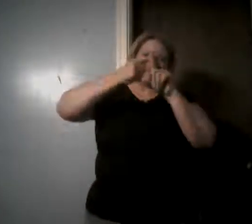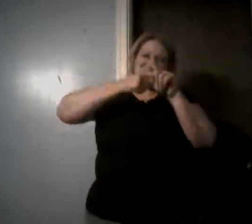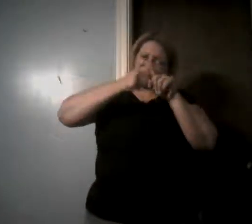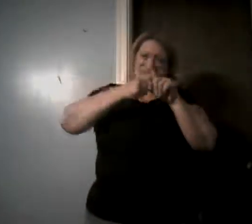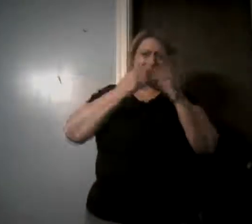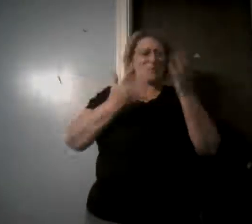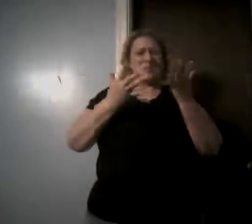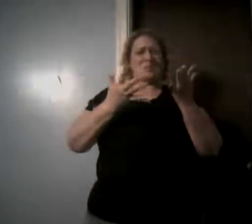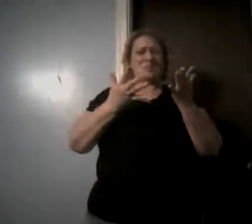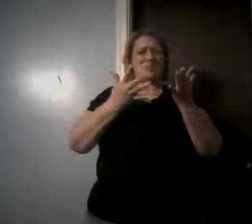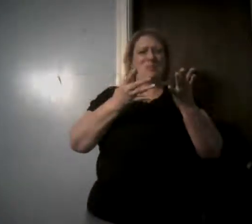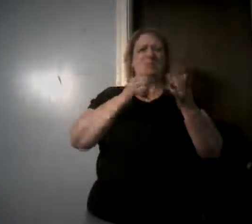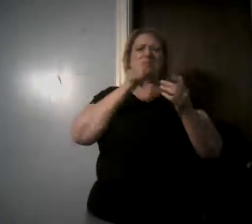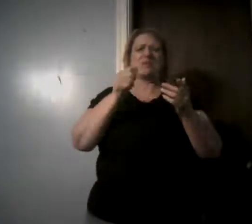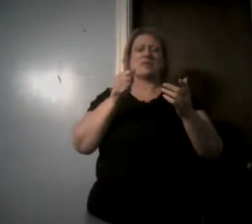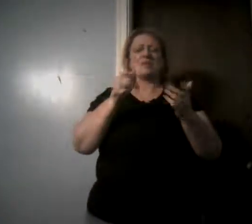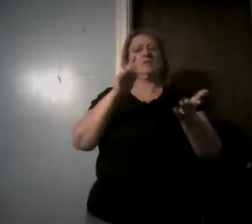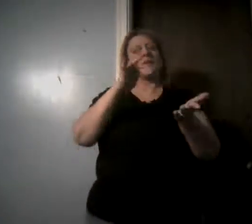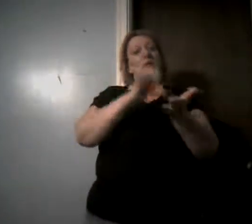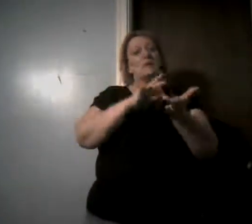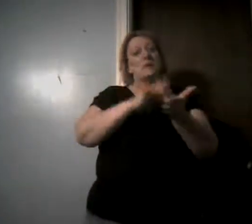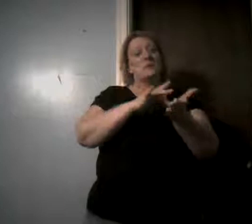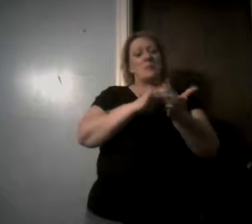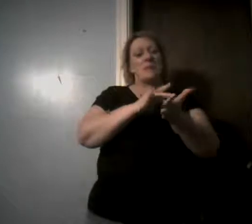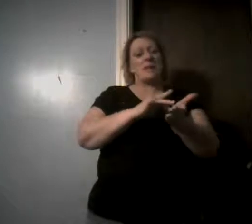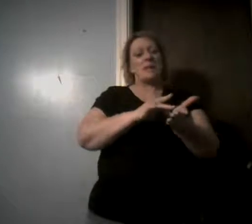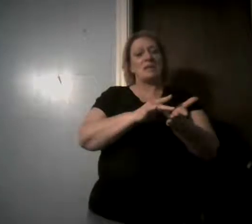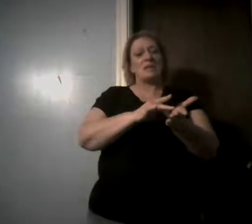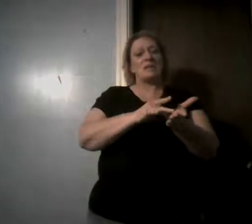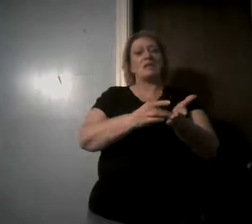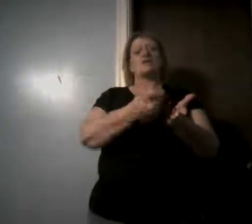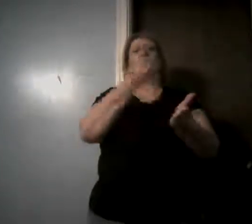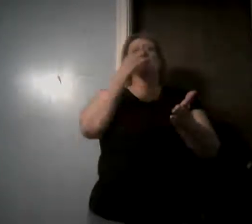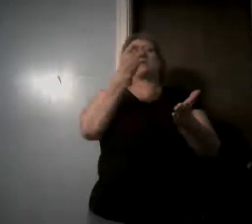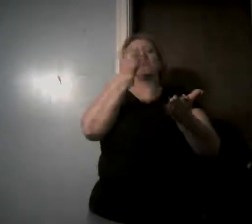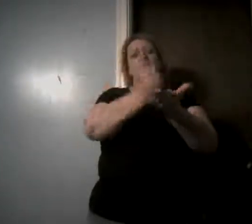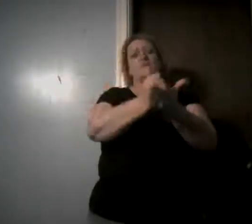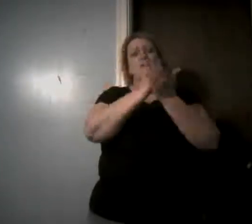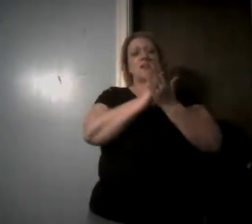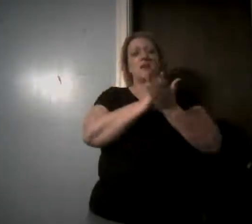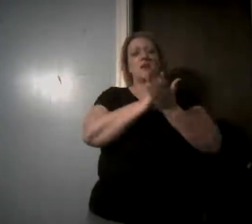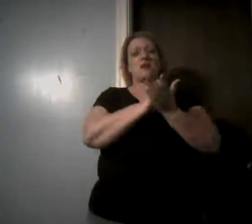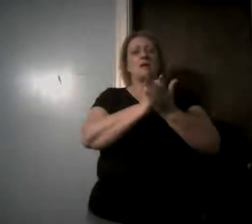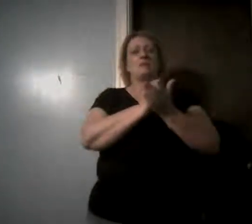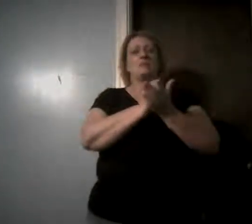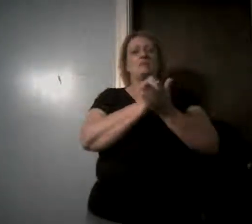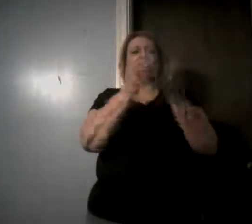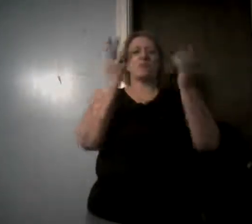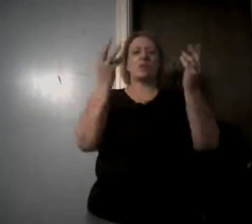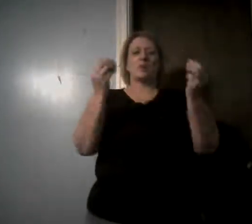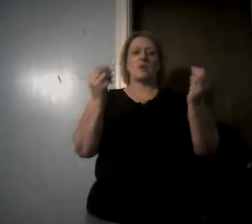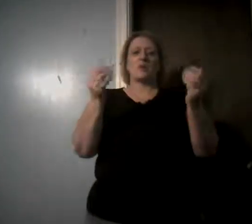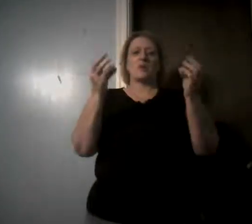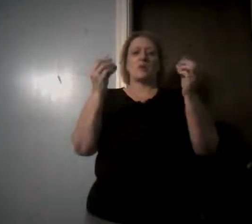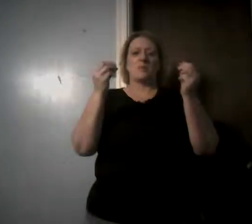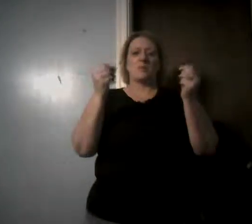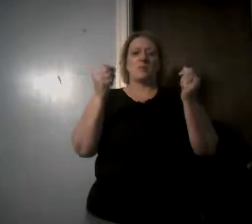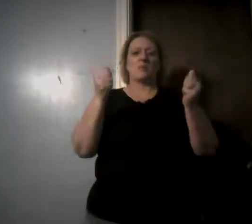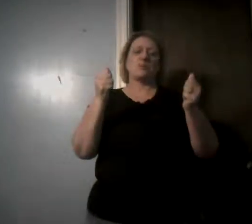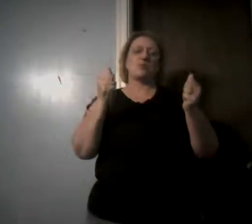Can be treated by medications, warm rags on the ear, or sometimes after an infection is gone, a child cannot hear well